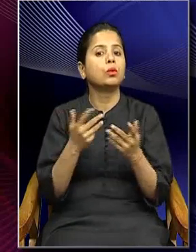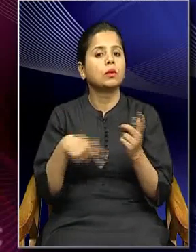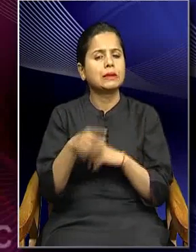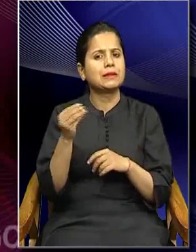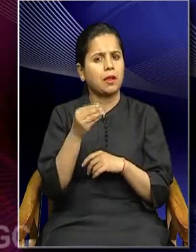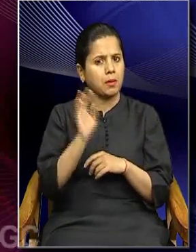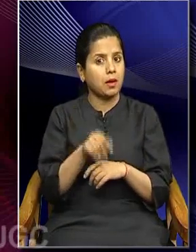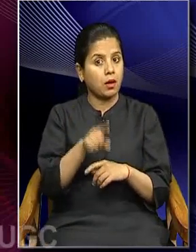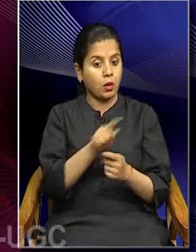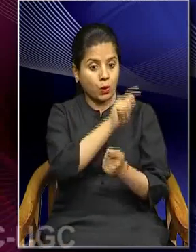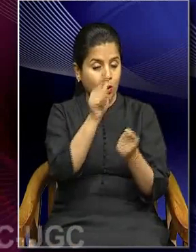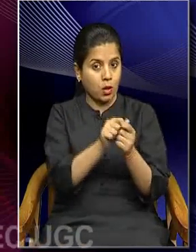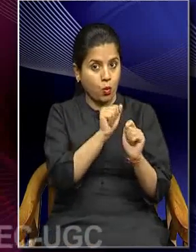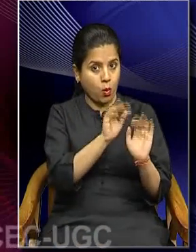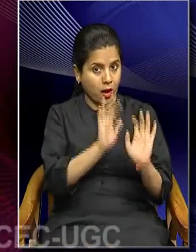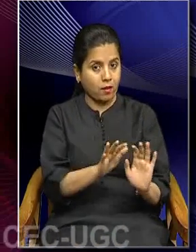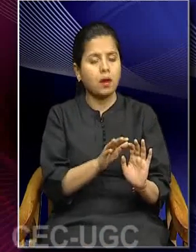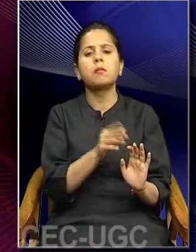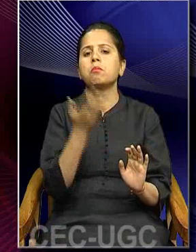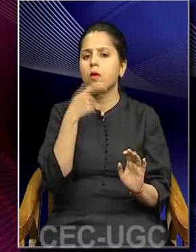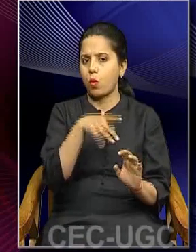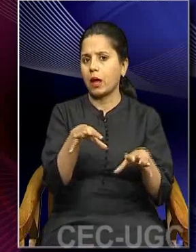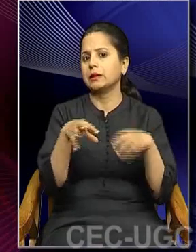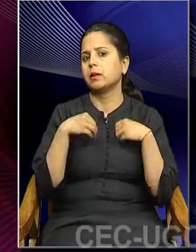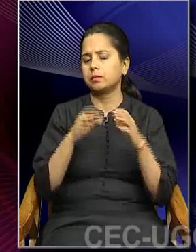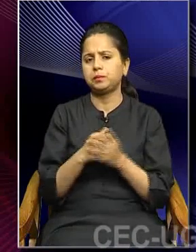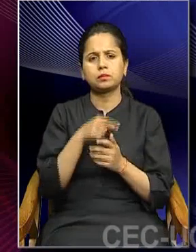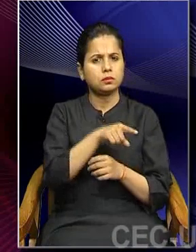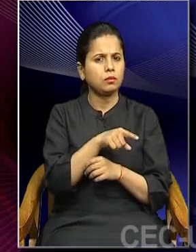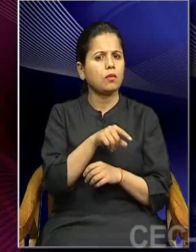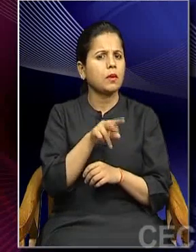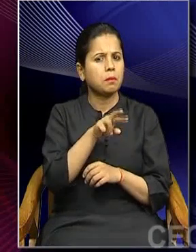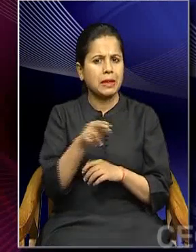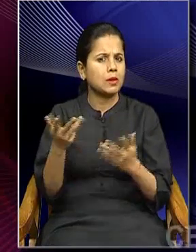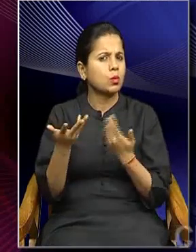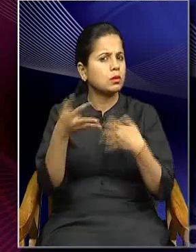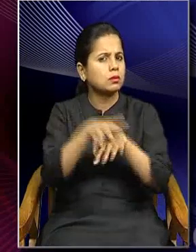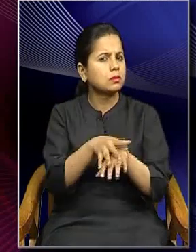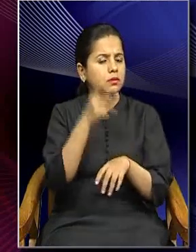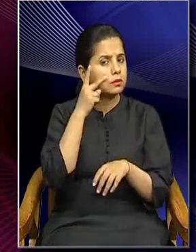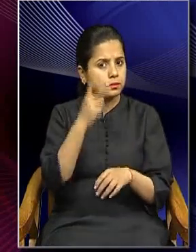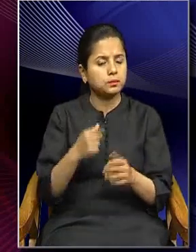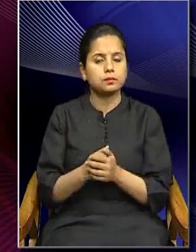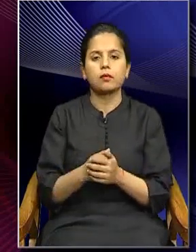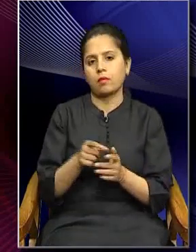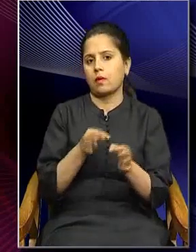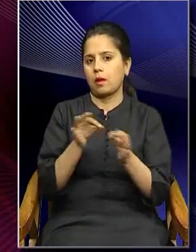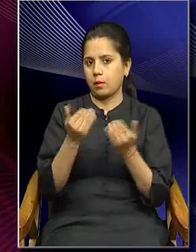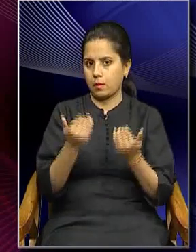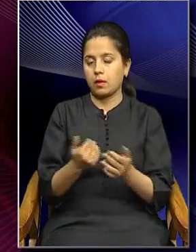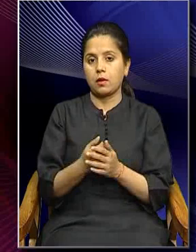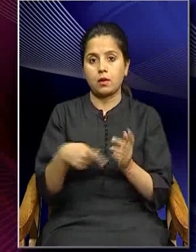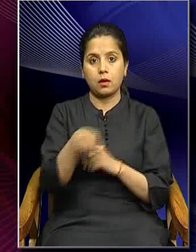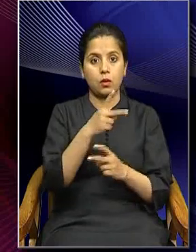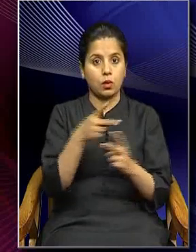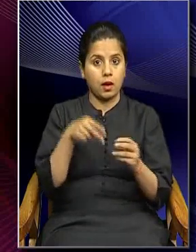the Vaiśeṣikas have considered it. Now, what does this condition imply? See,